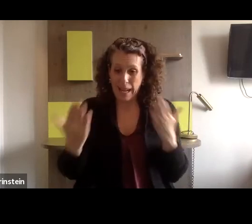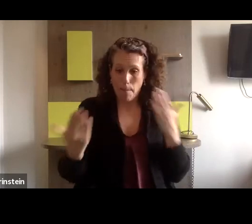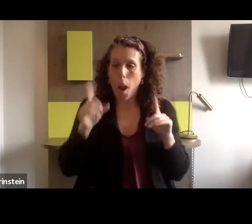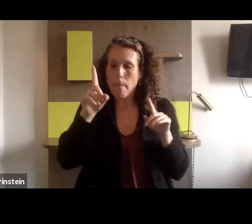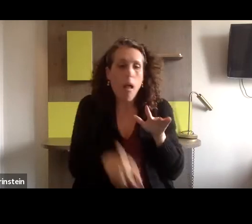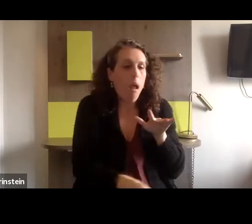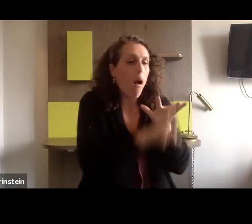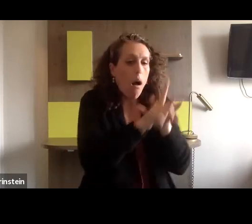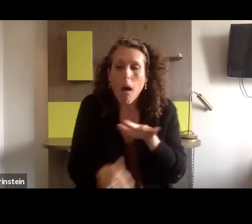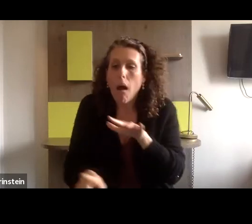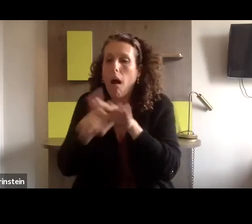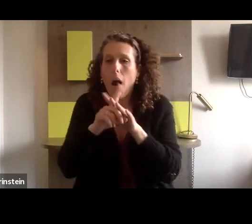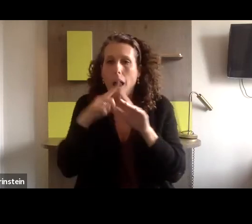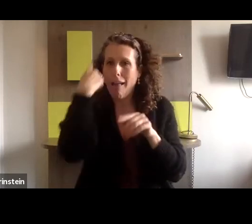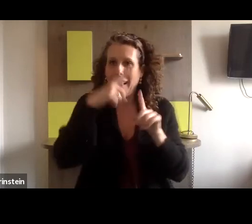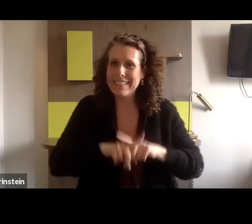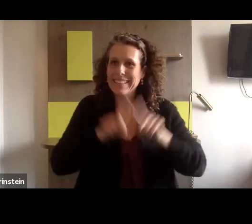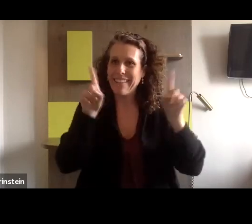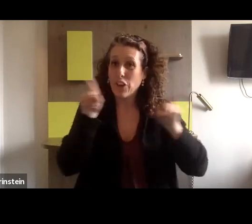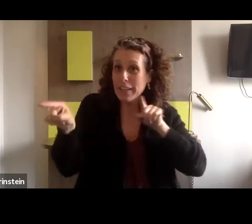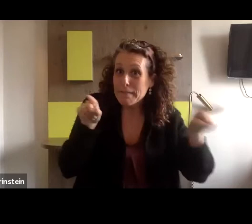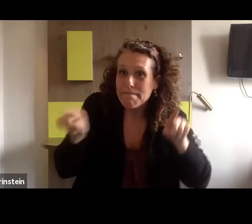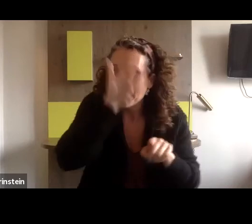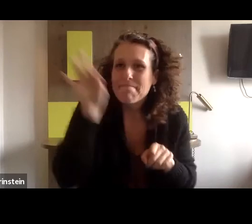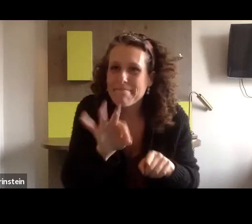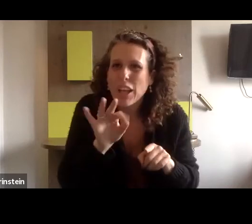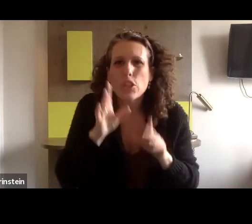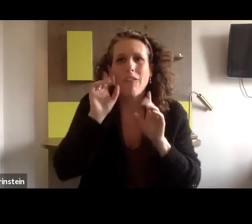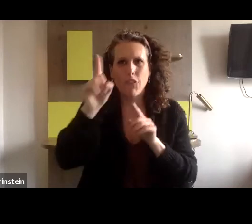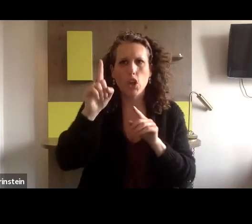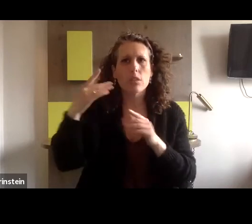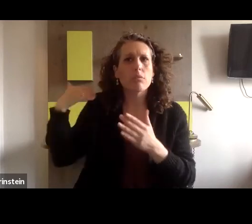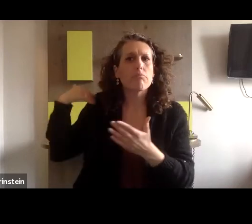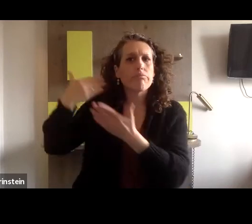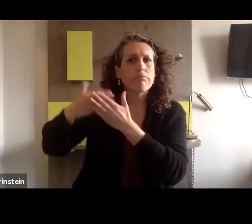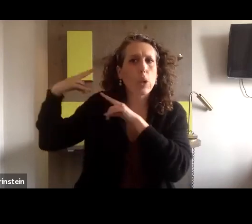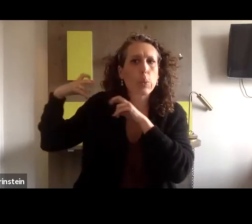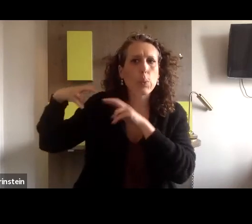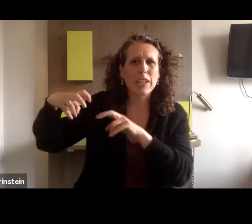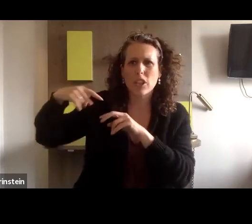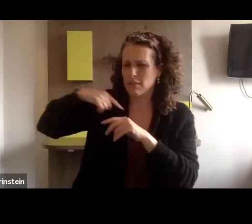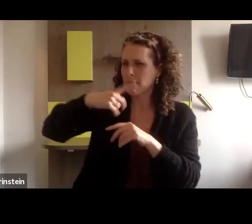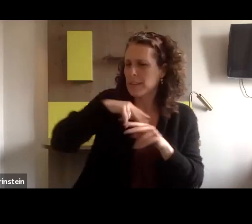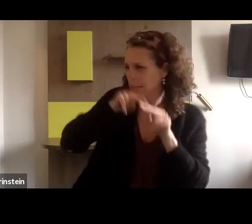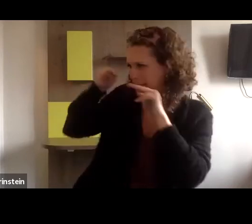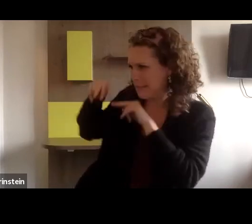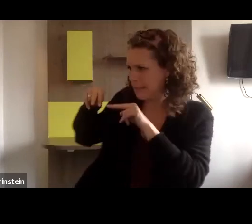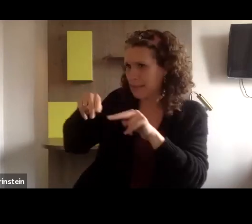So this is also one approach to look into the literature to see, to make sure in terms of the content, so this is more about